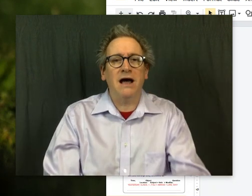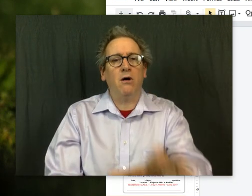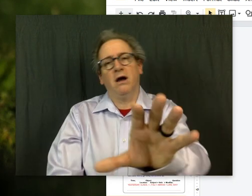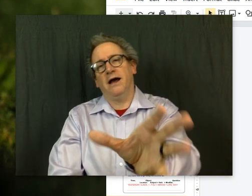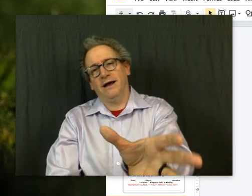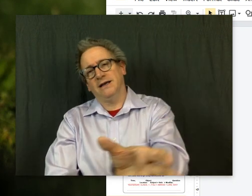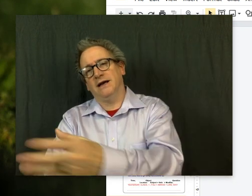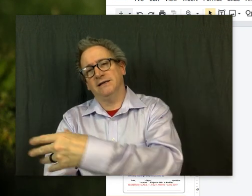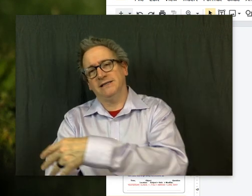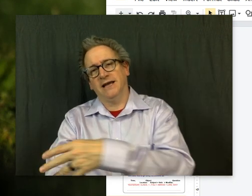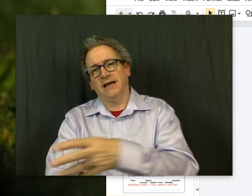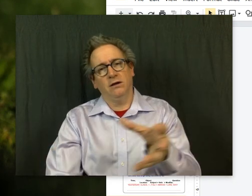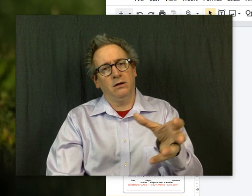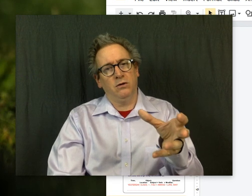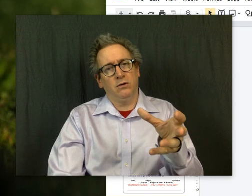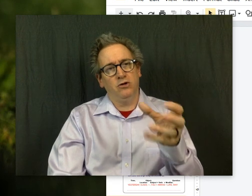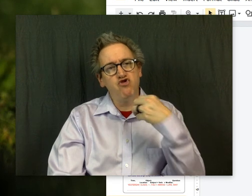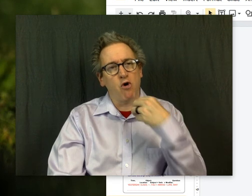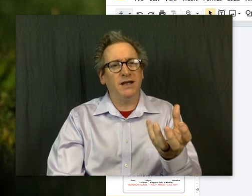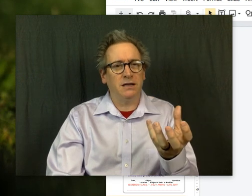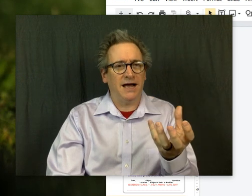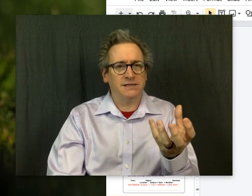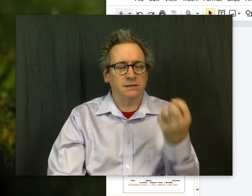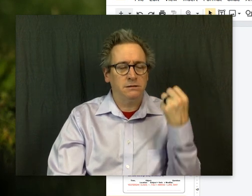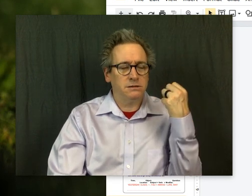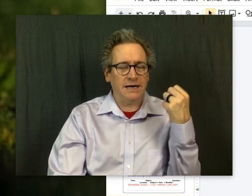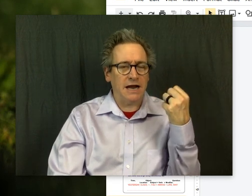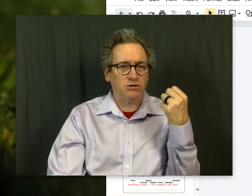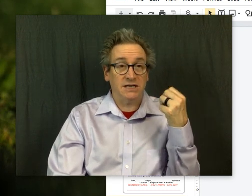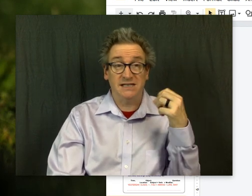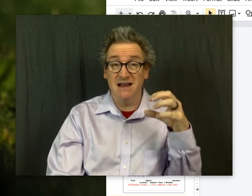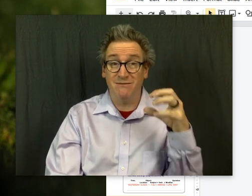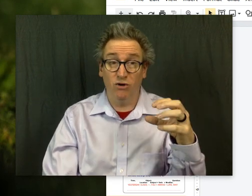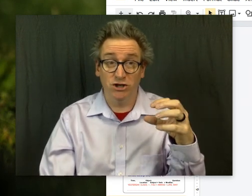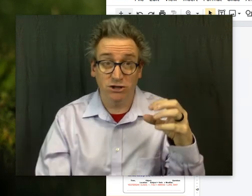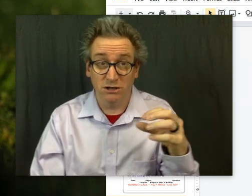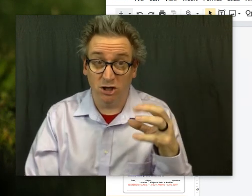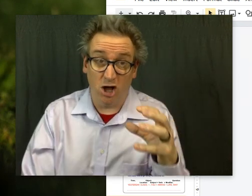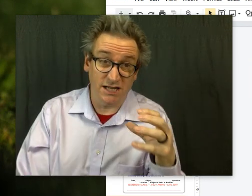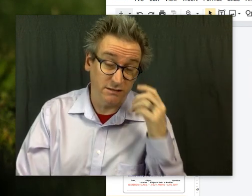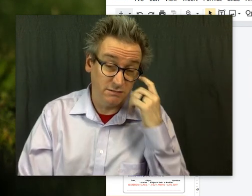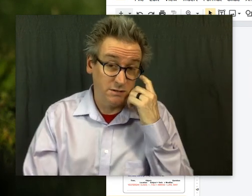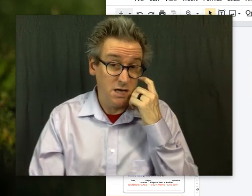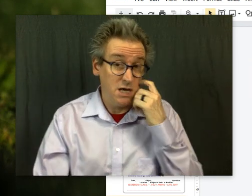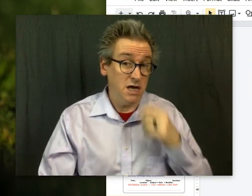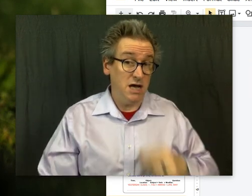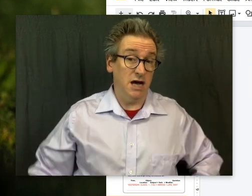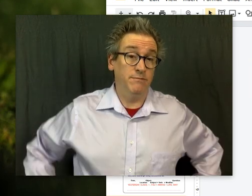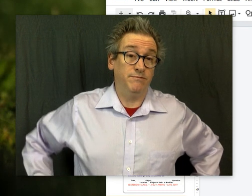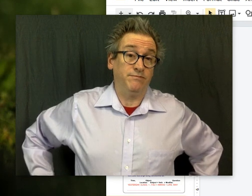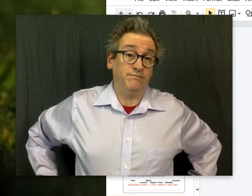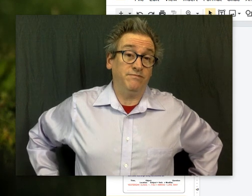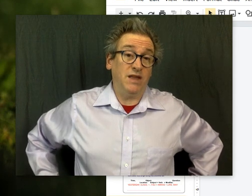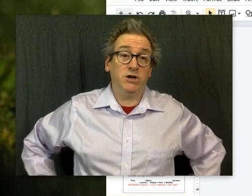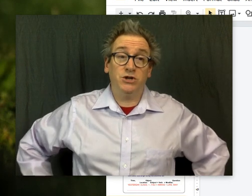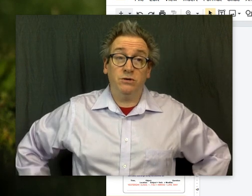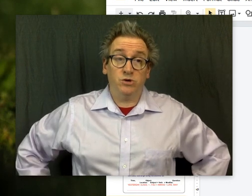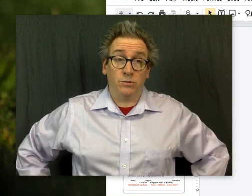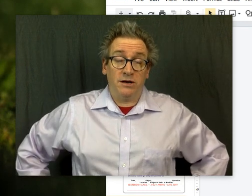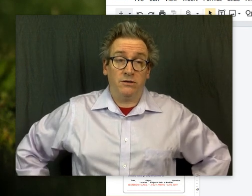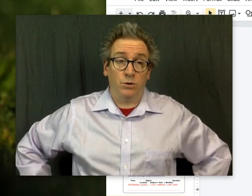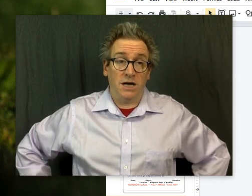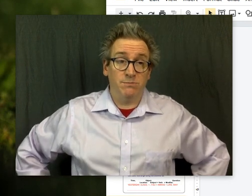broad. Now, as I say, normally in class, signing naturally does not push glossing. They want